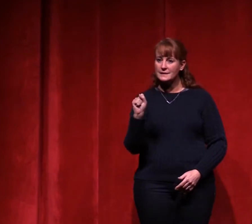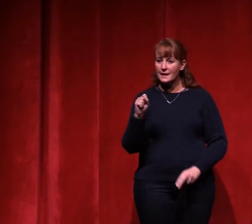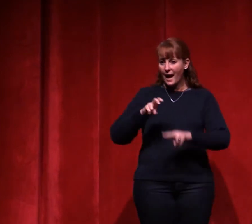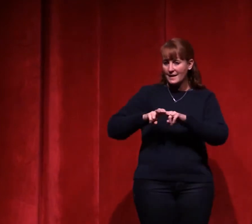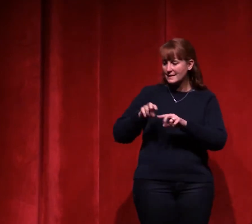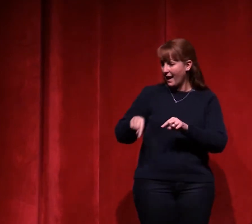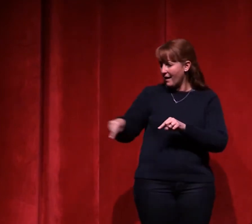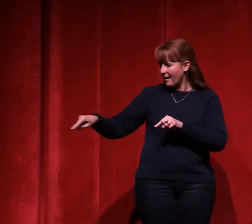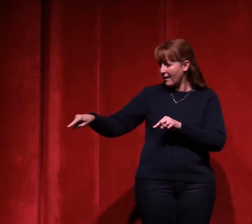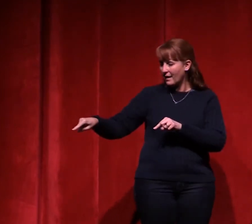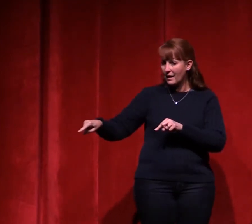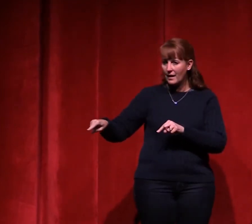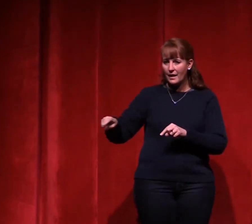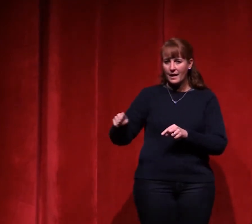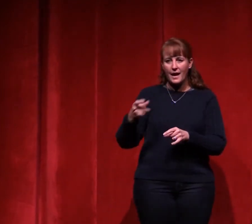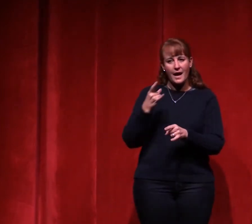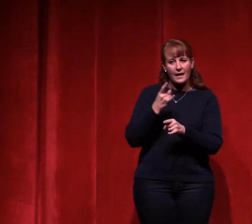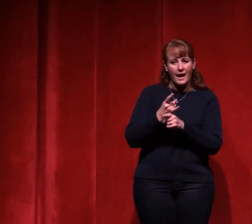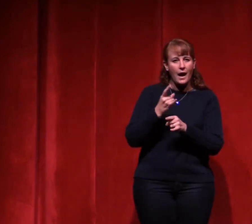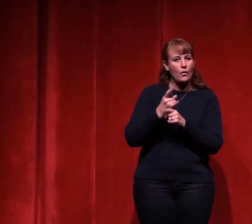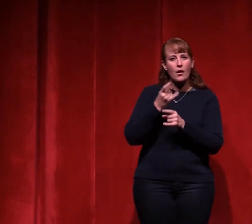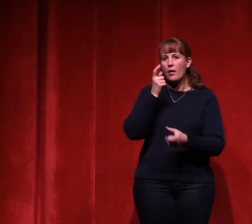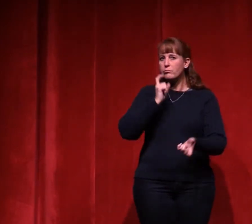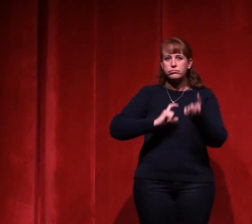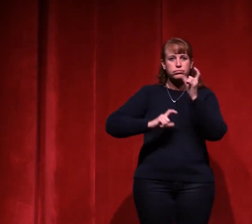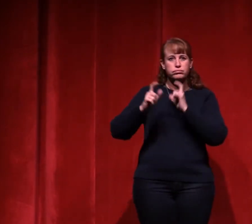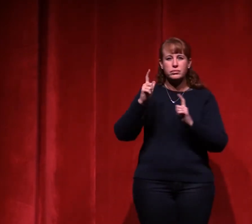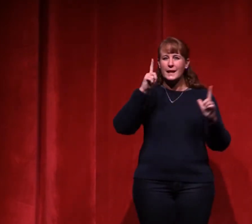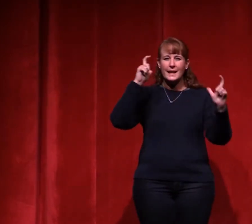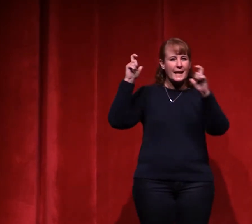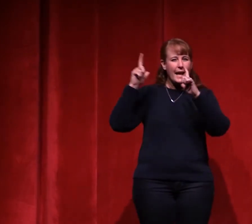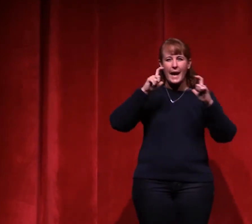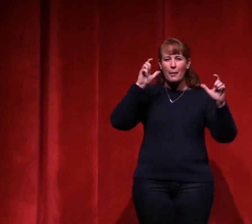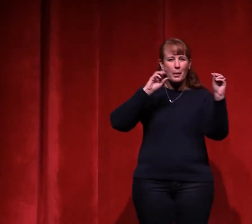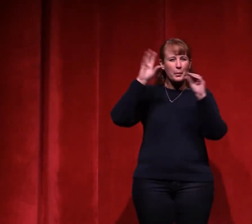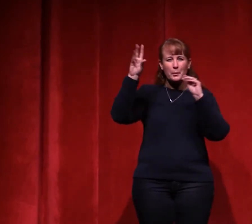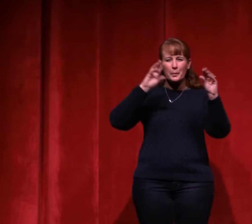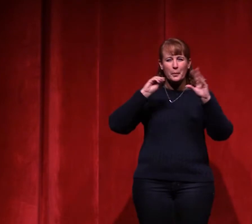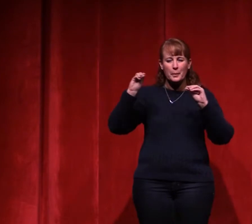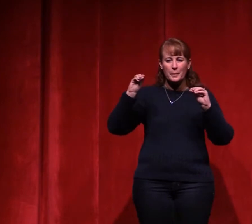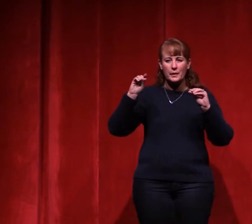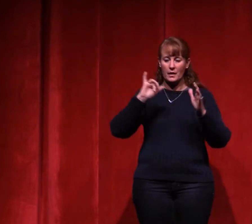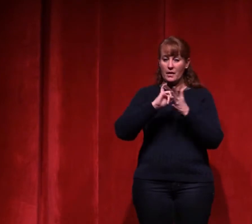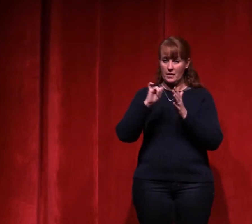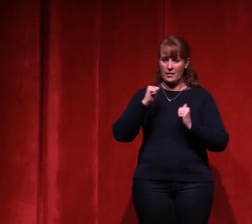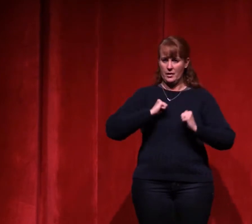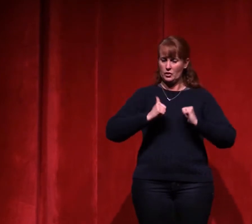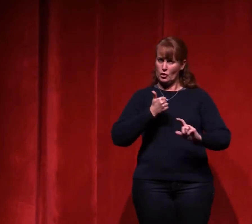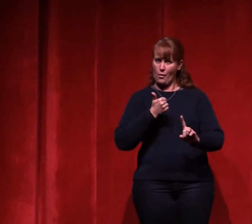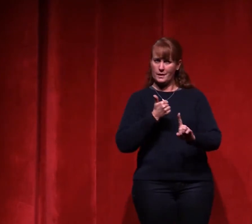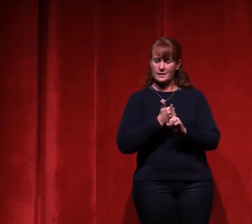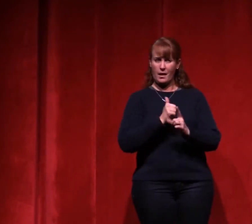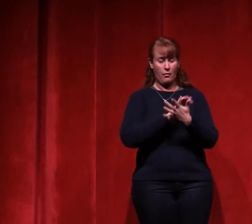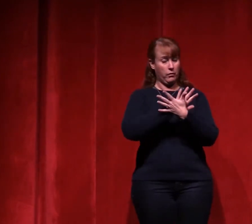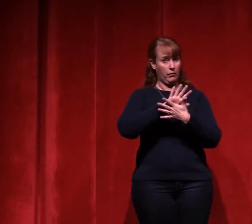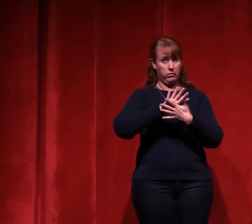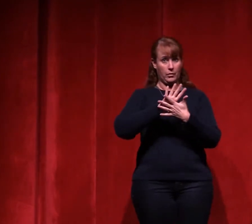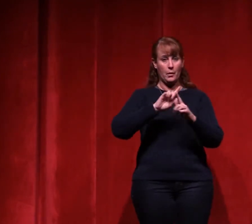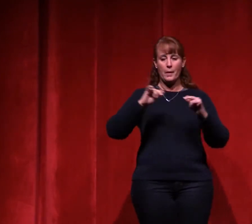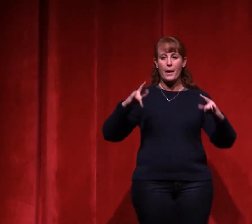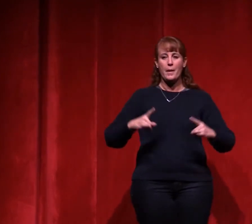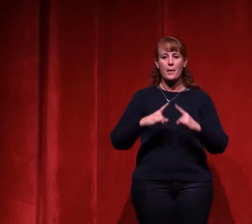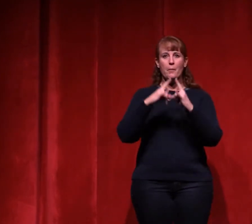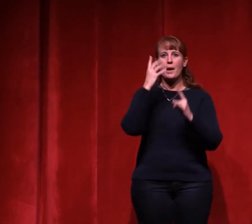The champagne flowed, the camera flashes popped, the show itself was a blur, but Paris was so